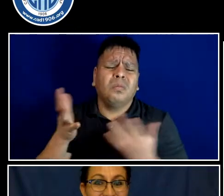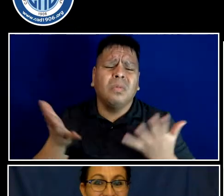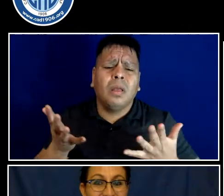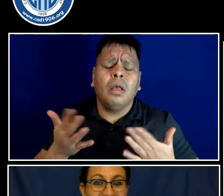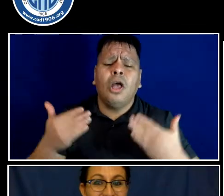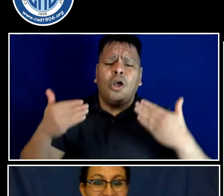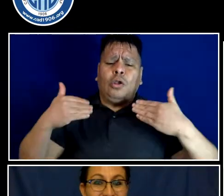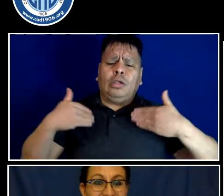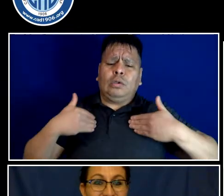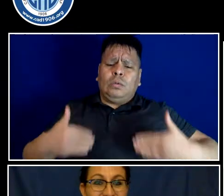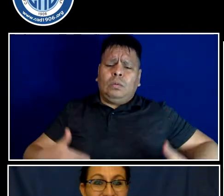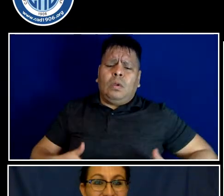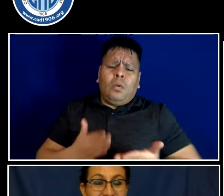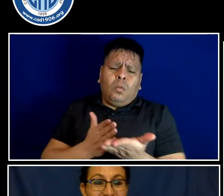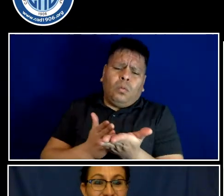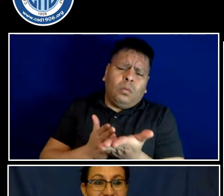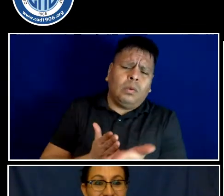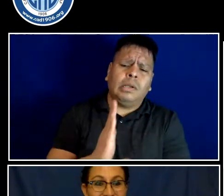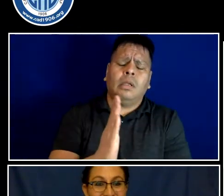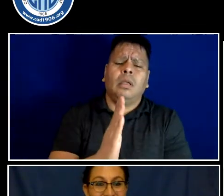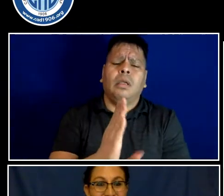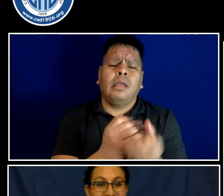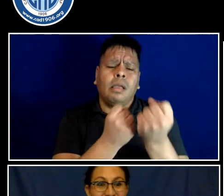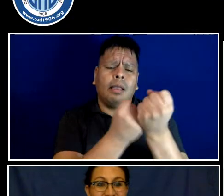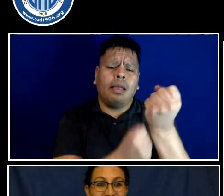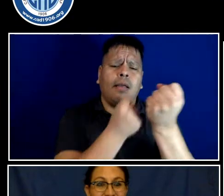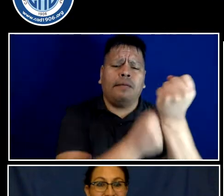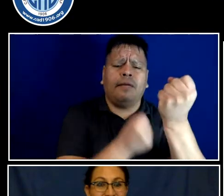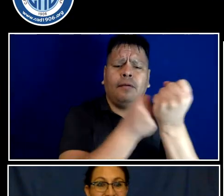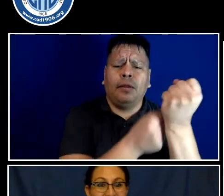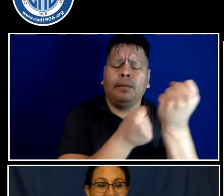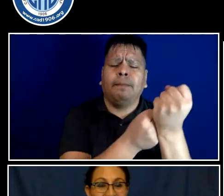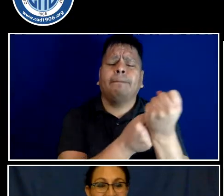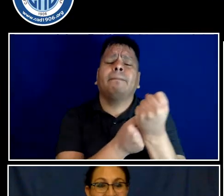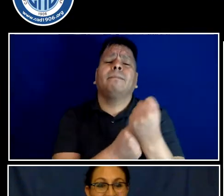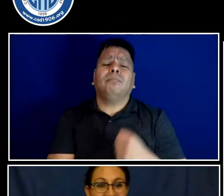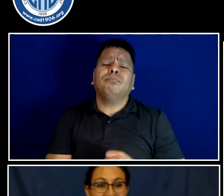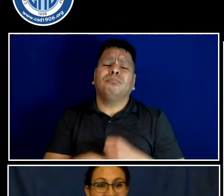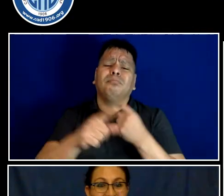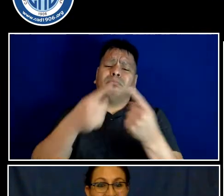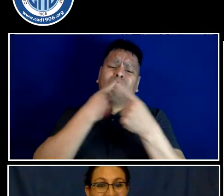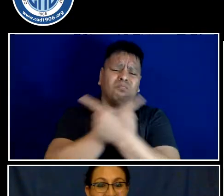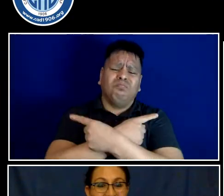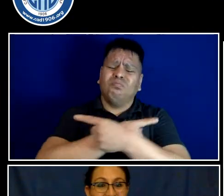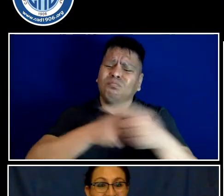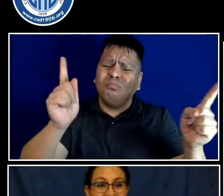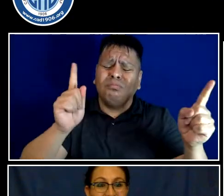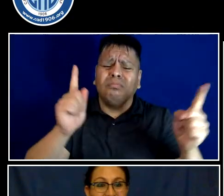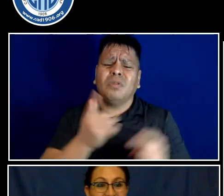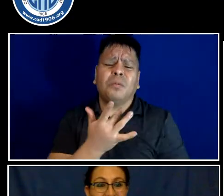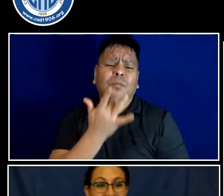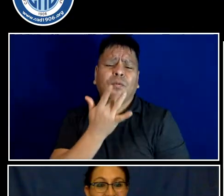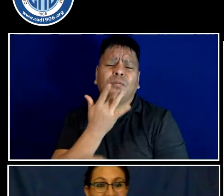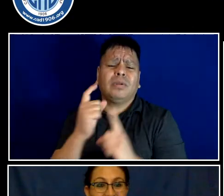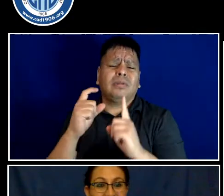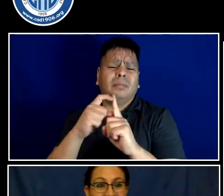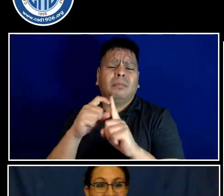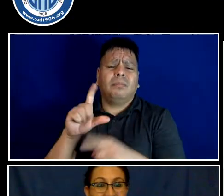HRC has adopted the term, but let me tell you first who HRC is. That's the Human Rights